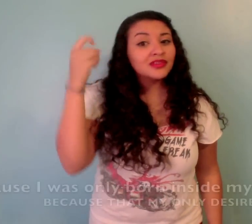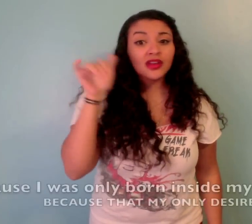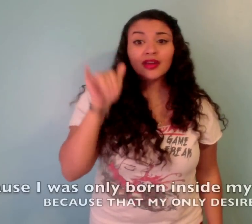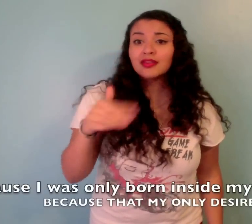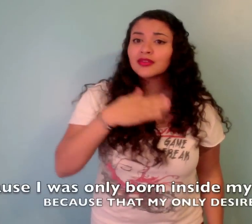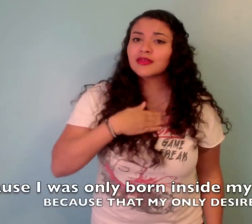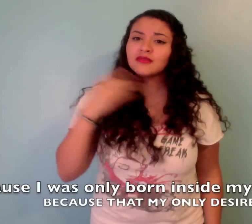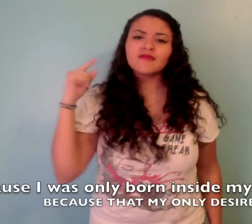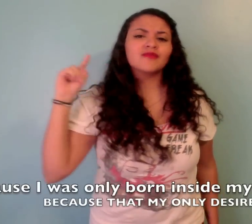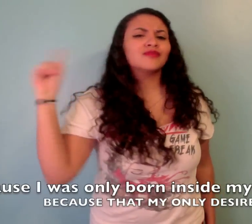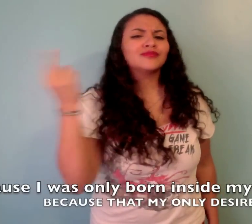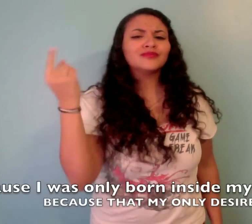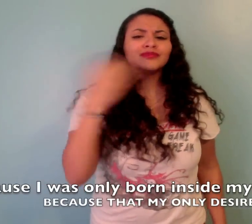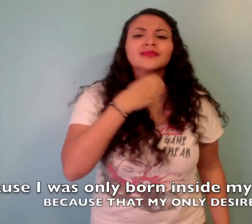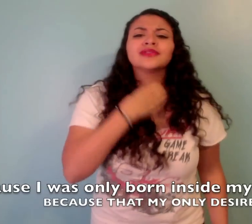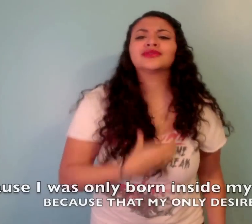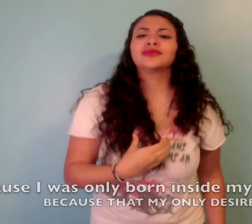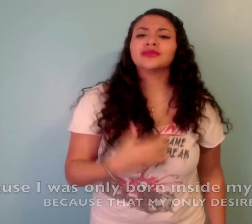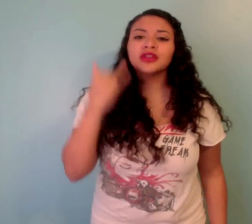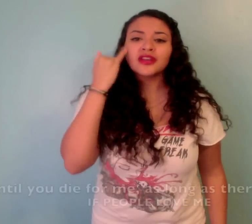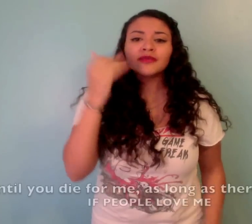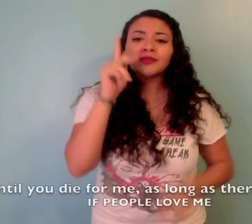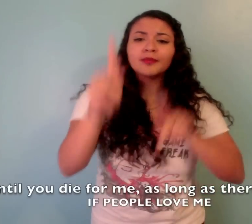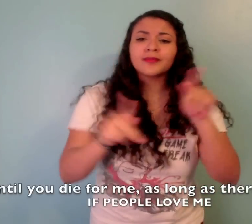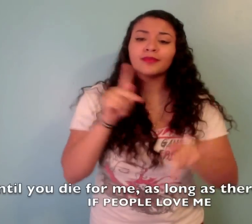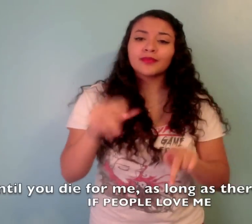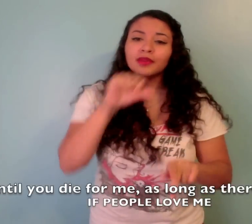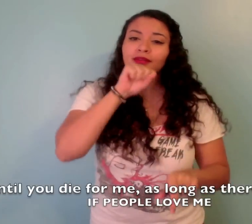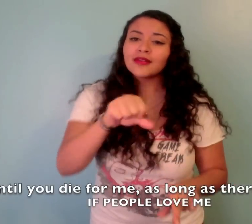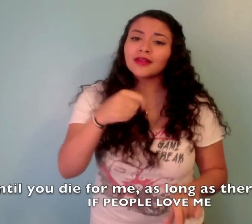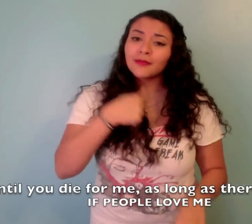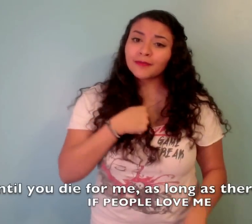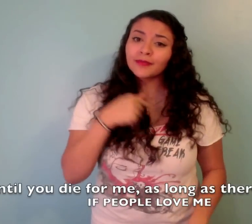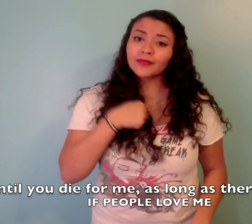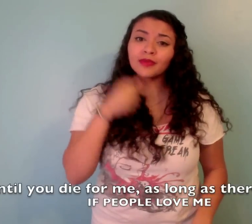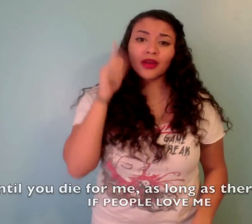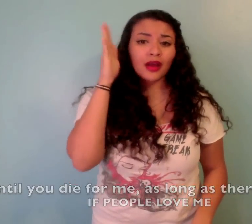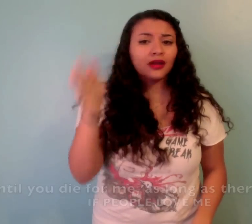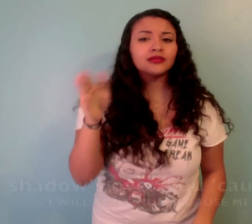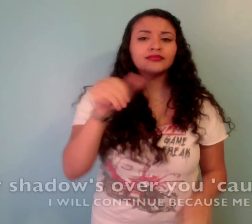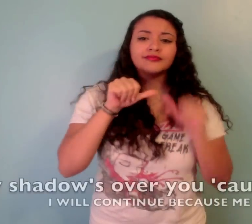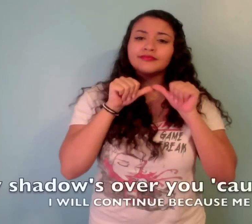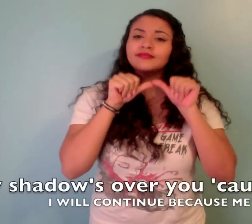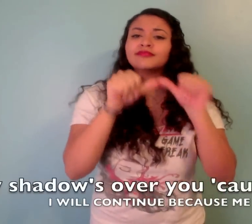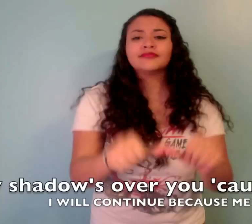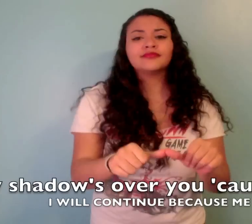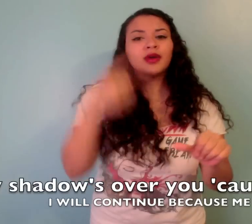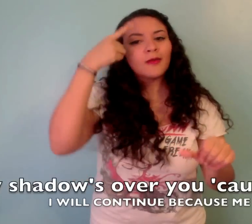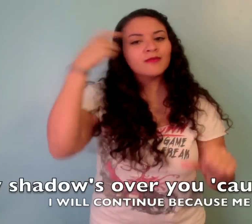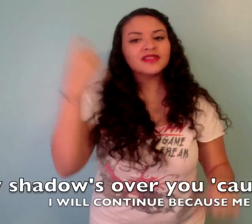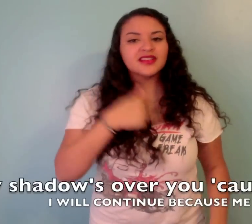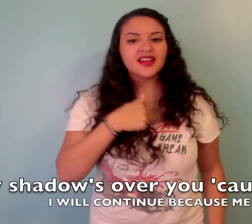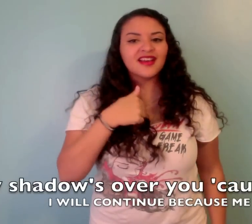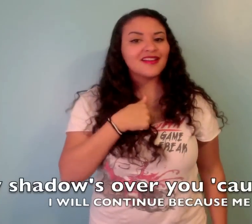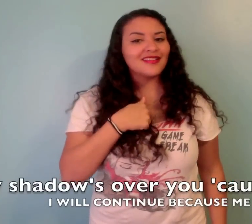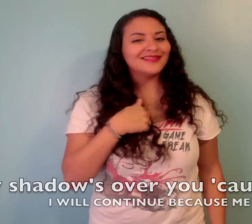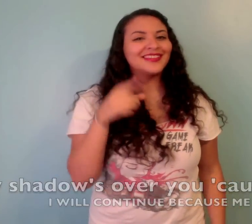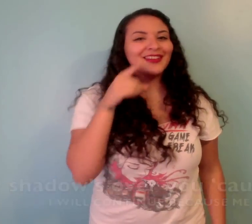I was only born inside my dreams Until you die for me, as long as there's a light My shadow's over you, cause I, I am